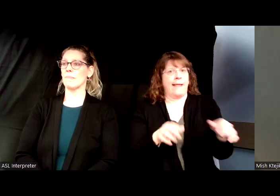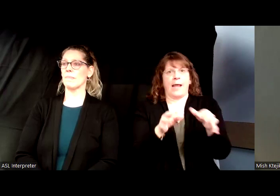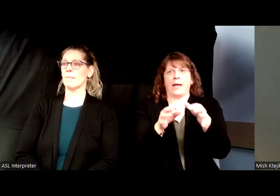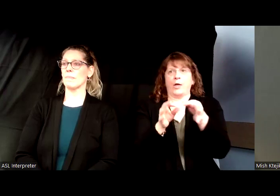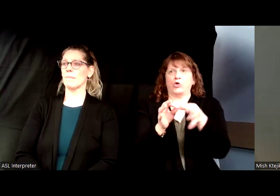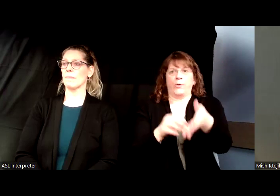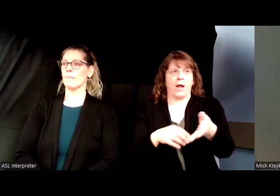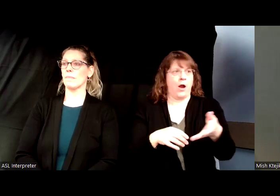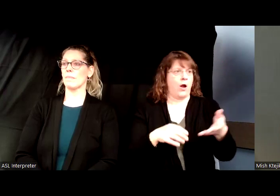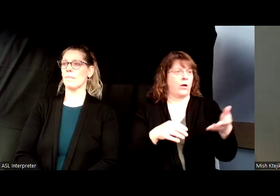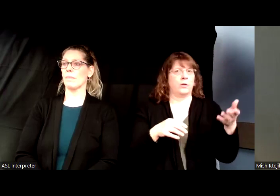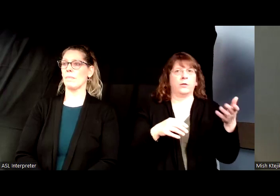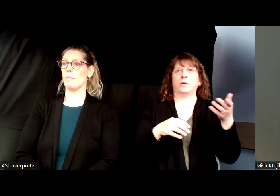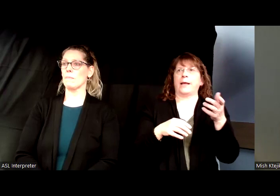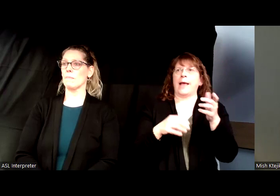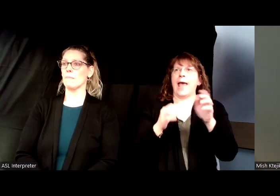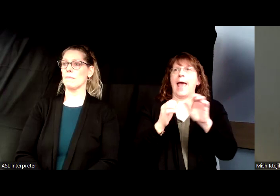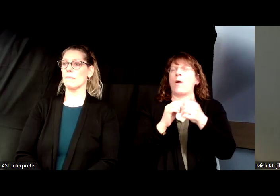be a provisional license there?